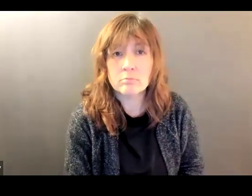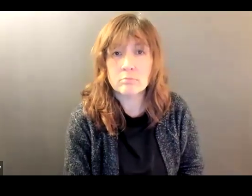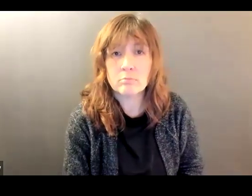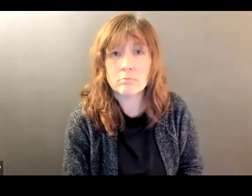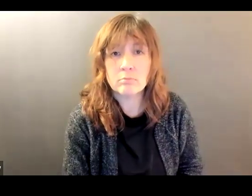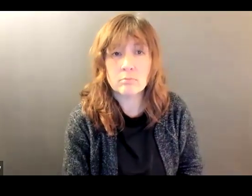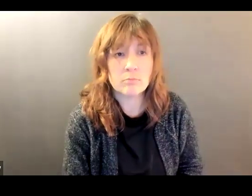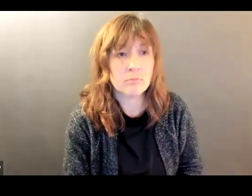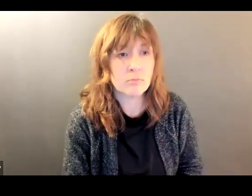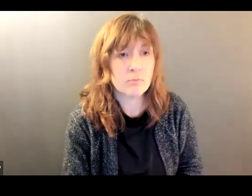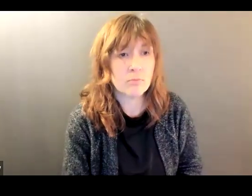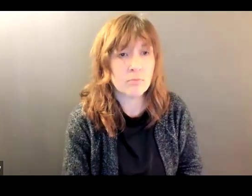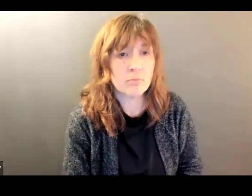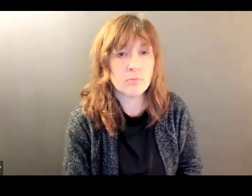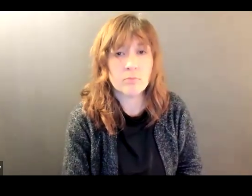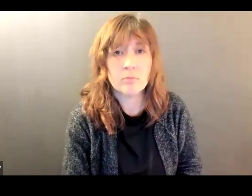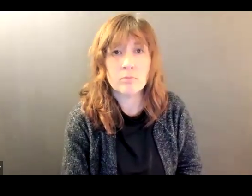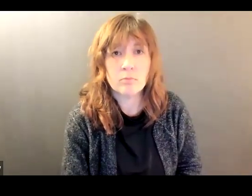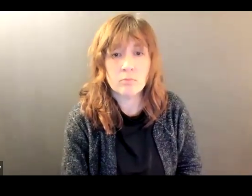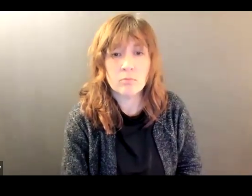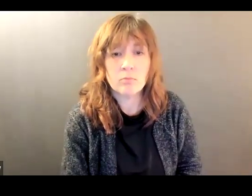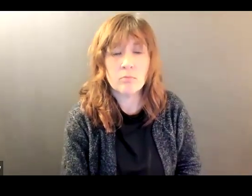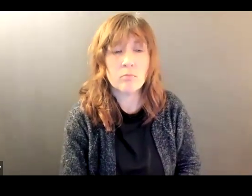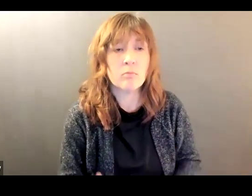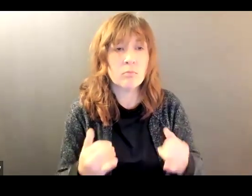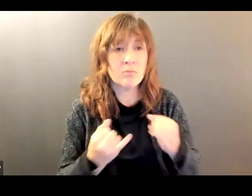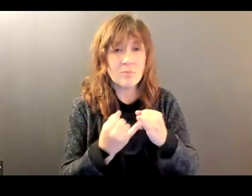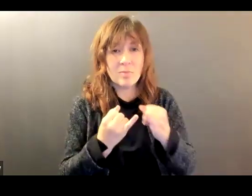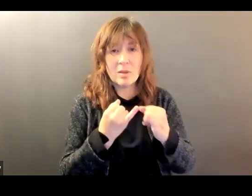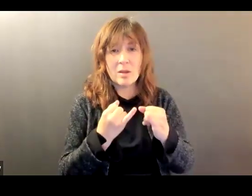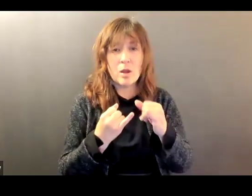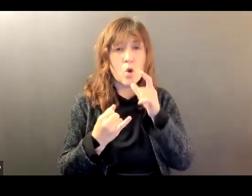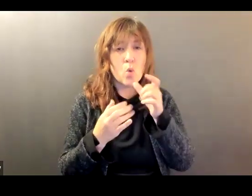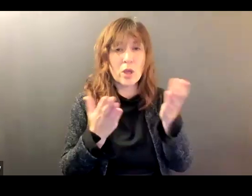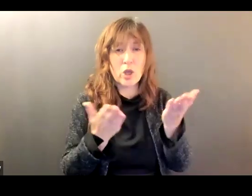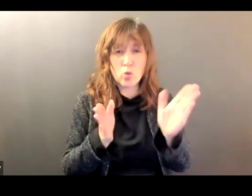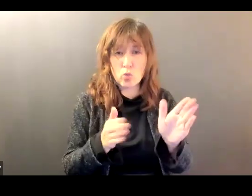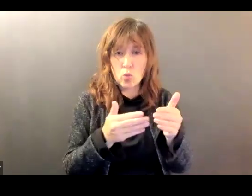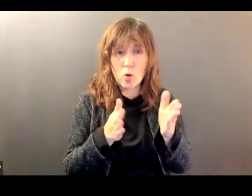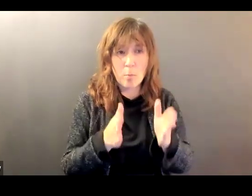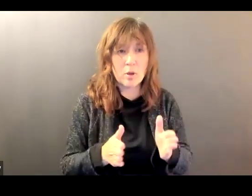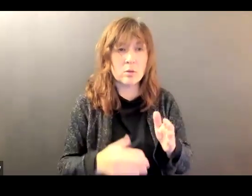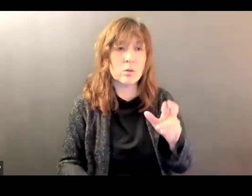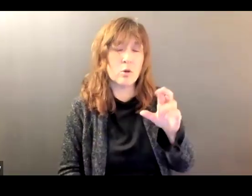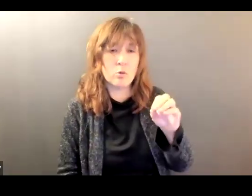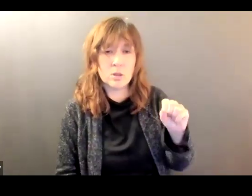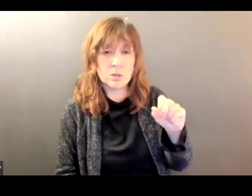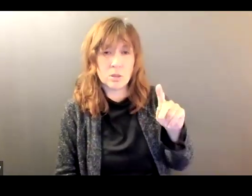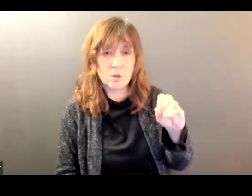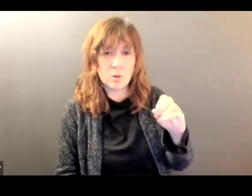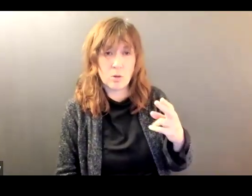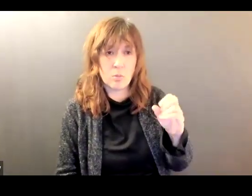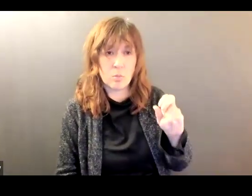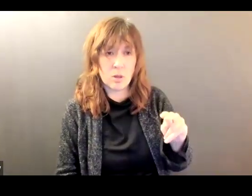Thank you. Our last group, our last speakers, in-person speakers are Ross Kochman, Keo